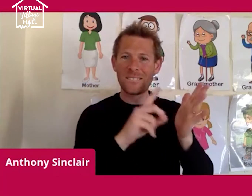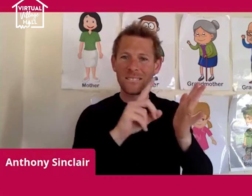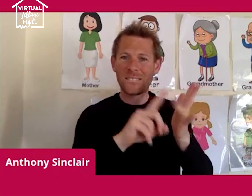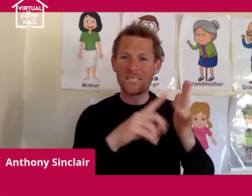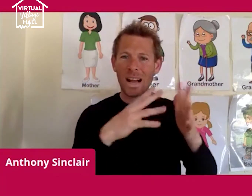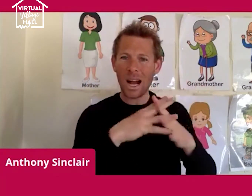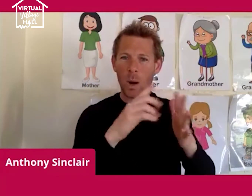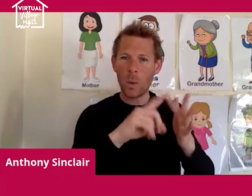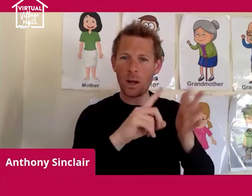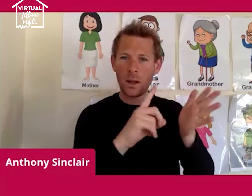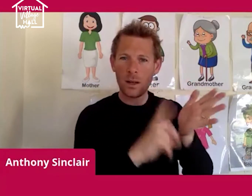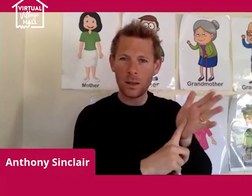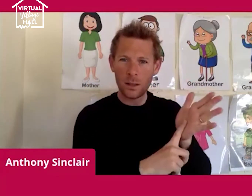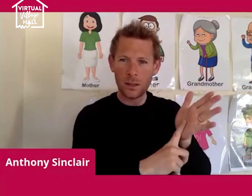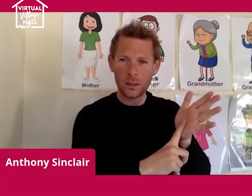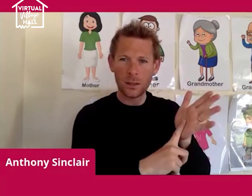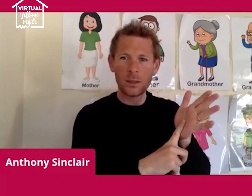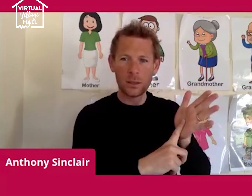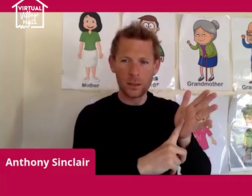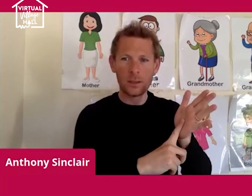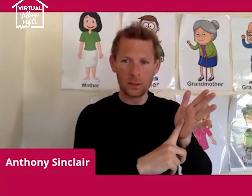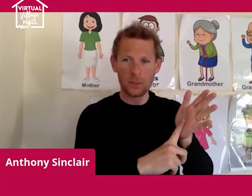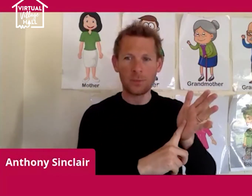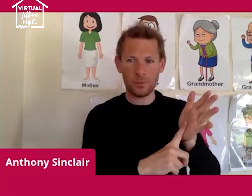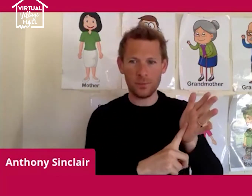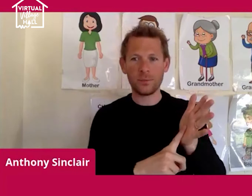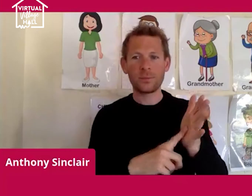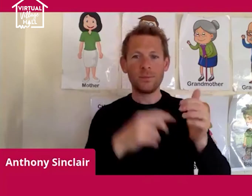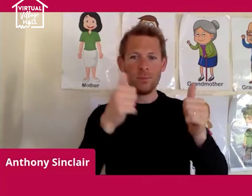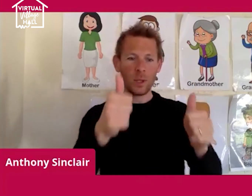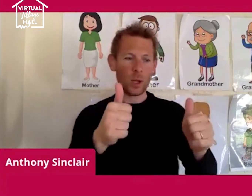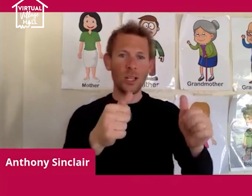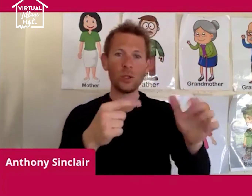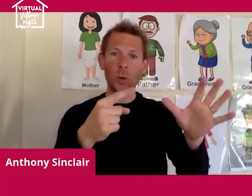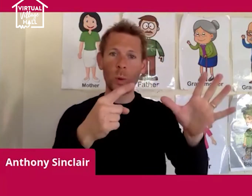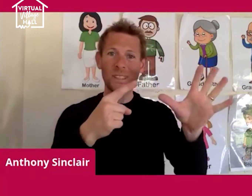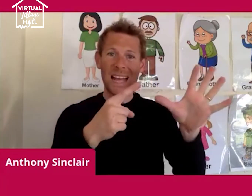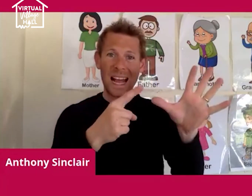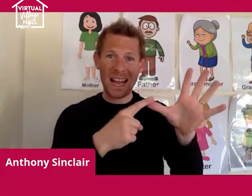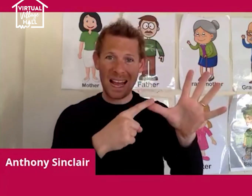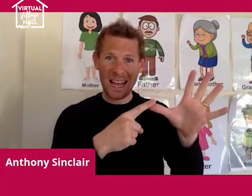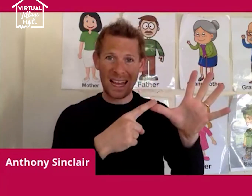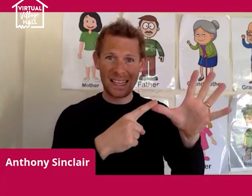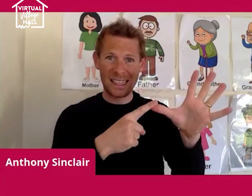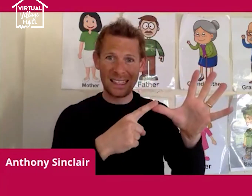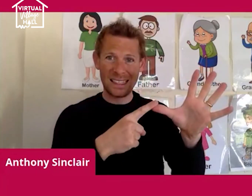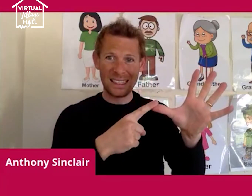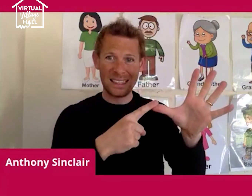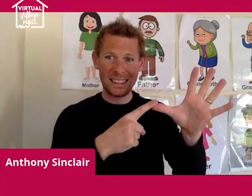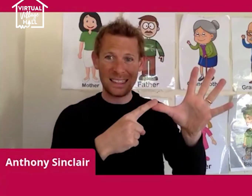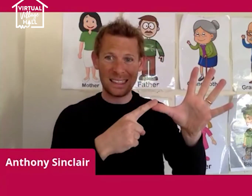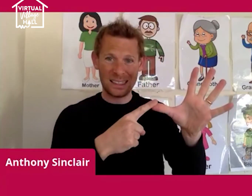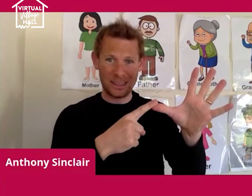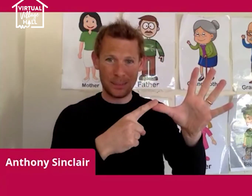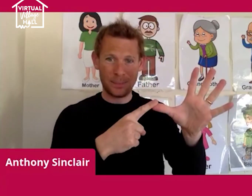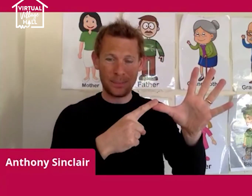so we'll show you the vowels first. So this is A,